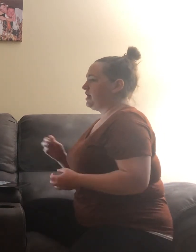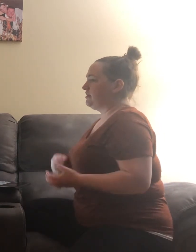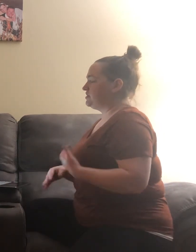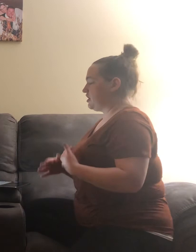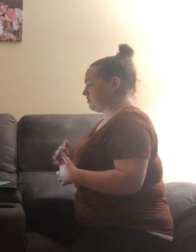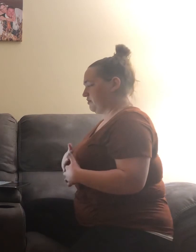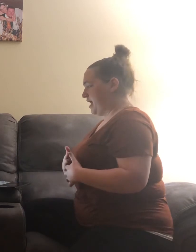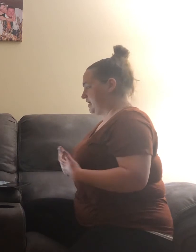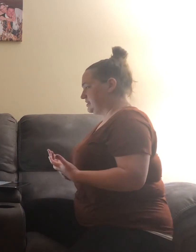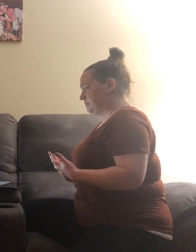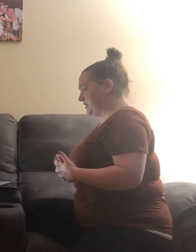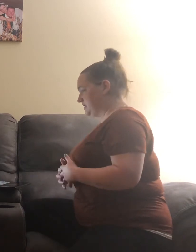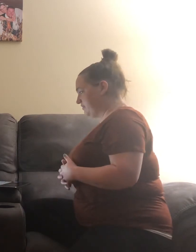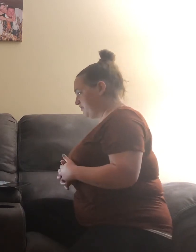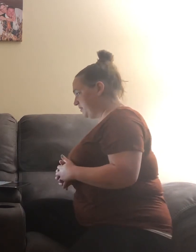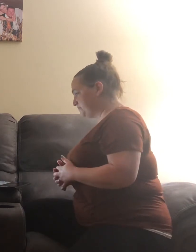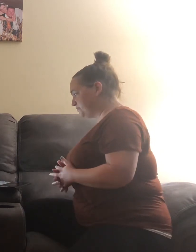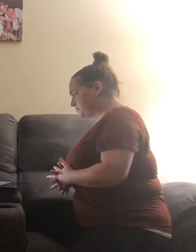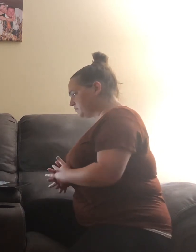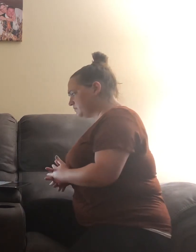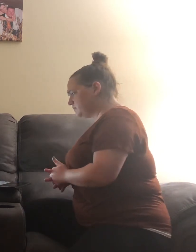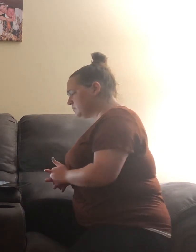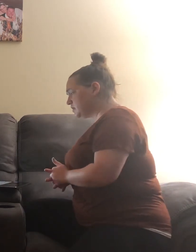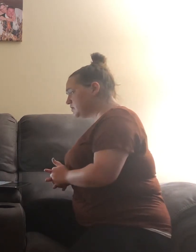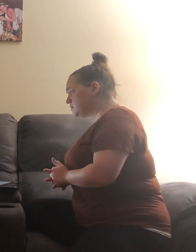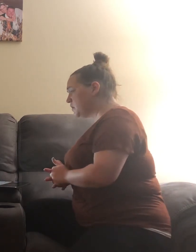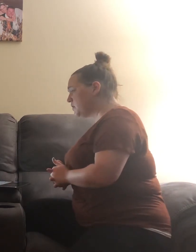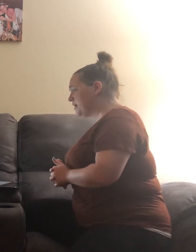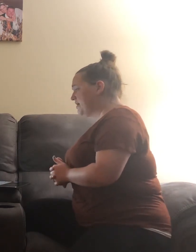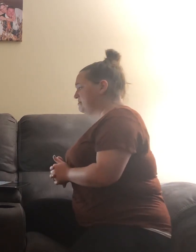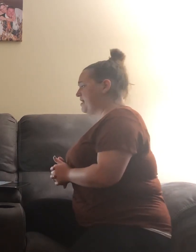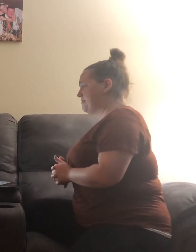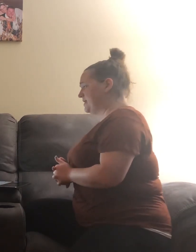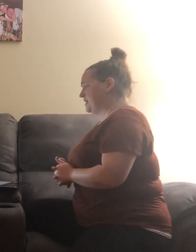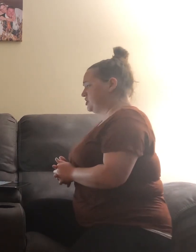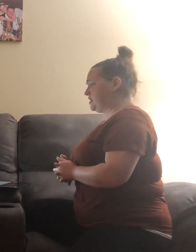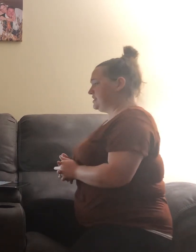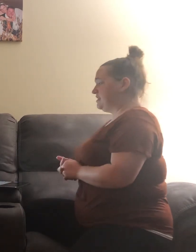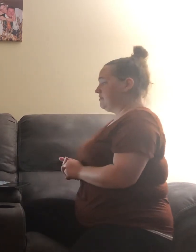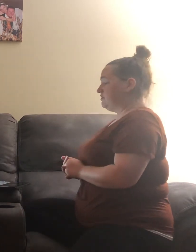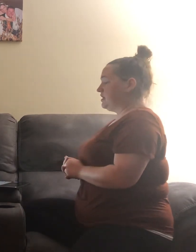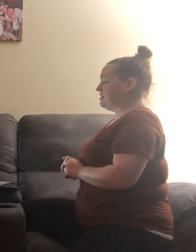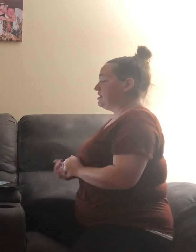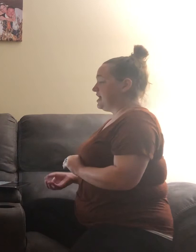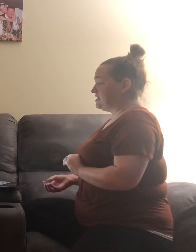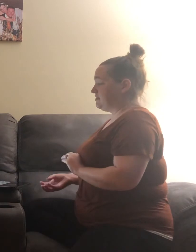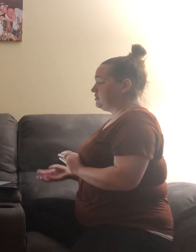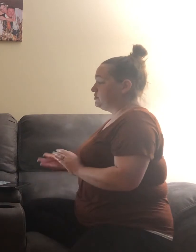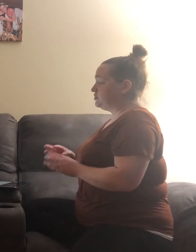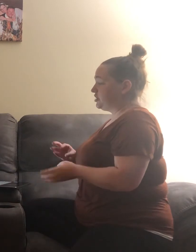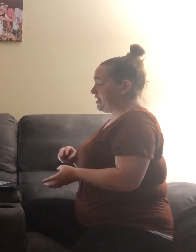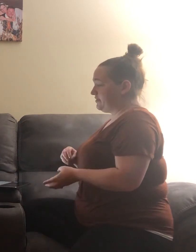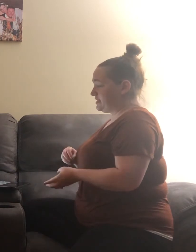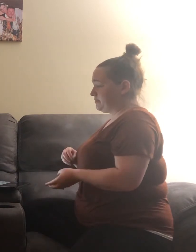of talk through adding something different. So that medication is in the class of the leukotriene